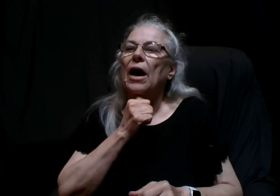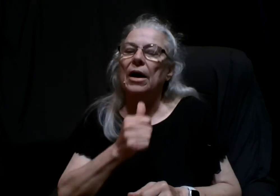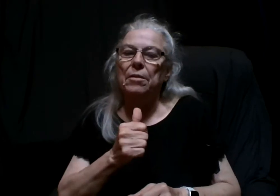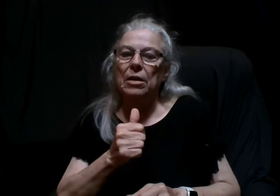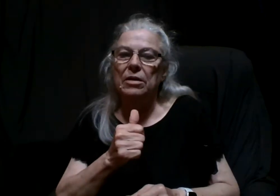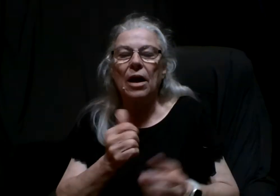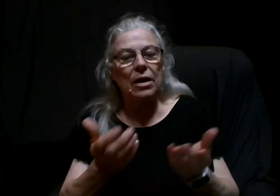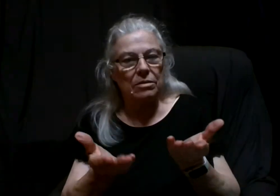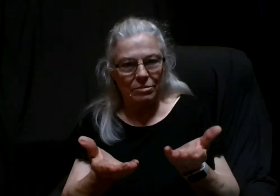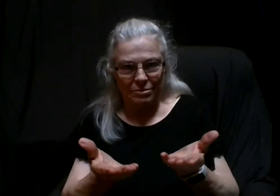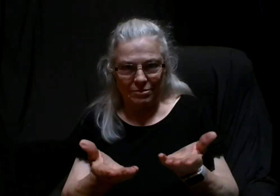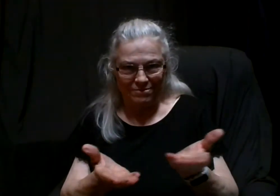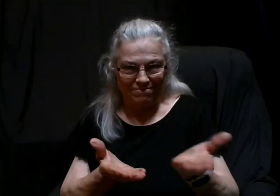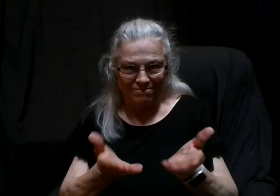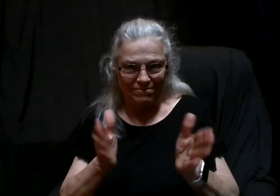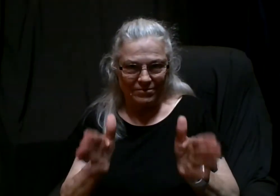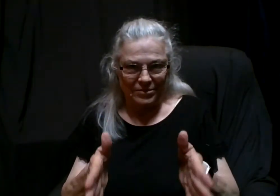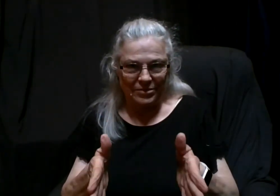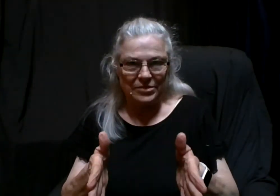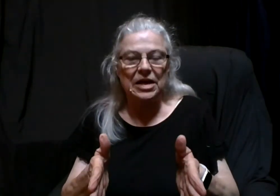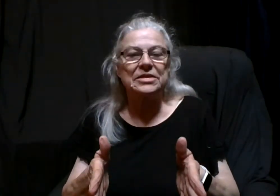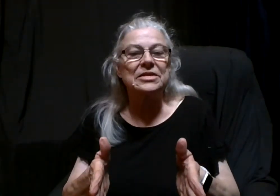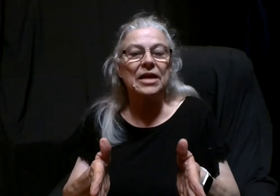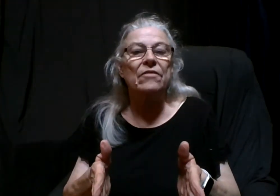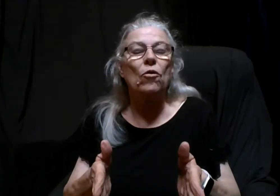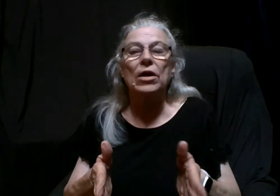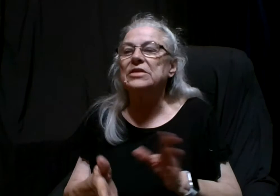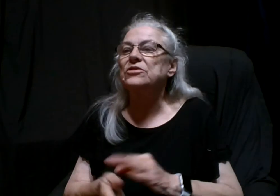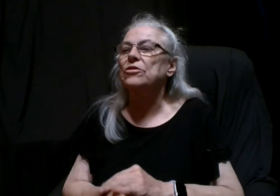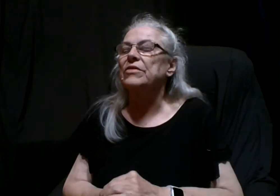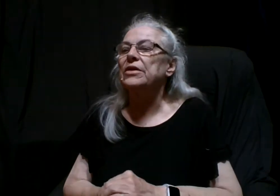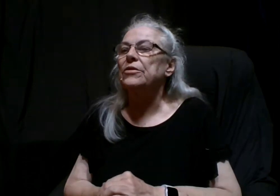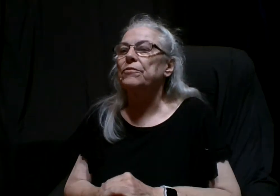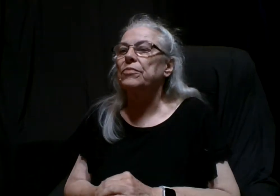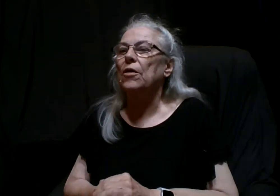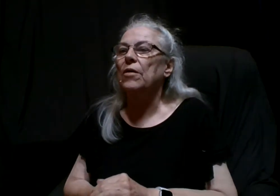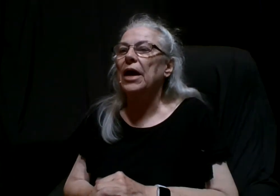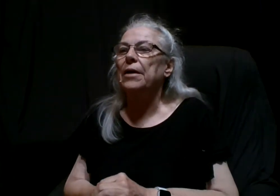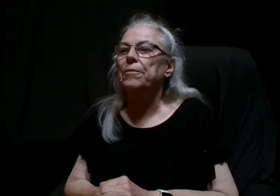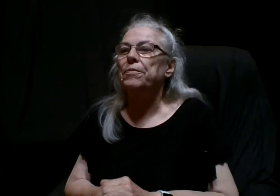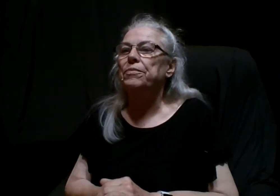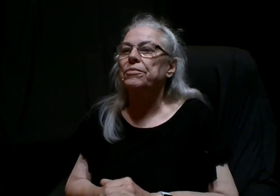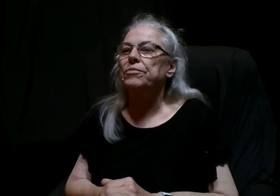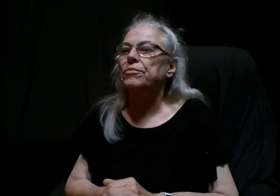I'm not a slave or a servant. Okay.